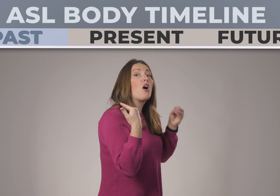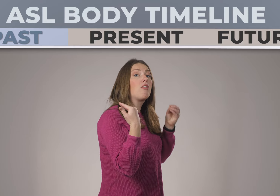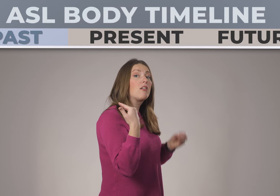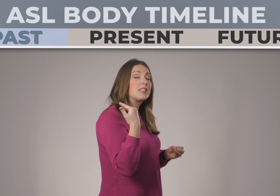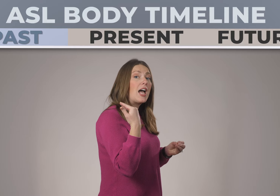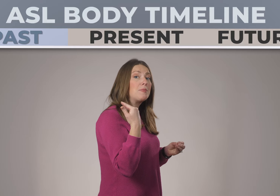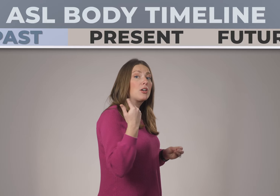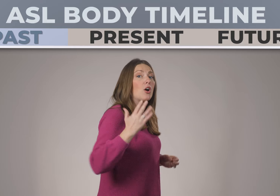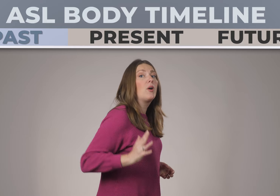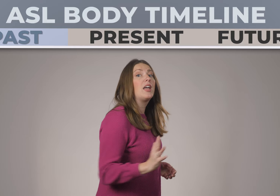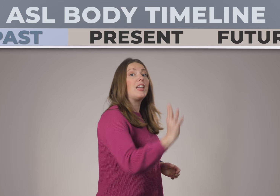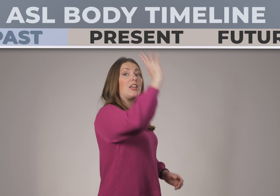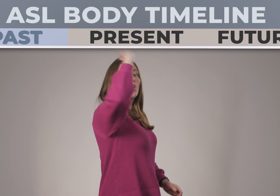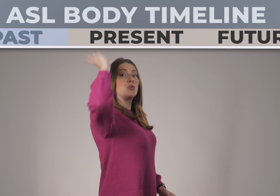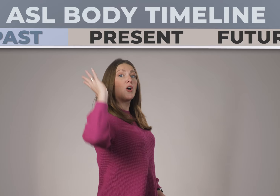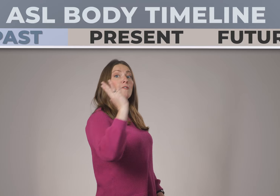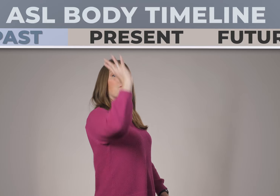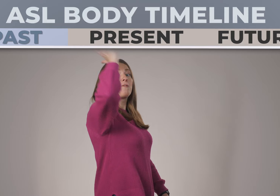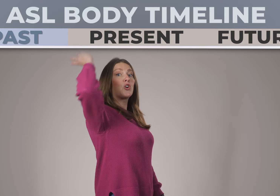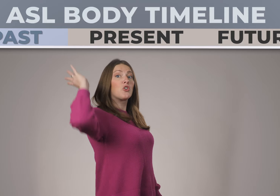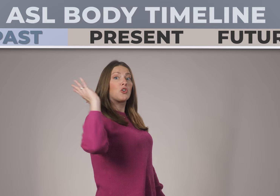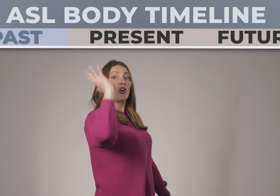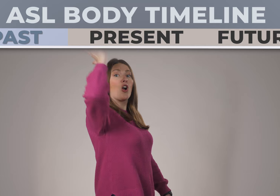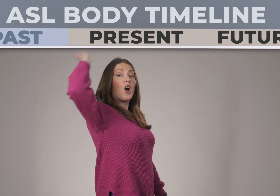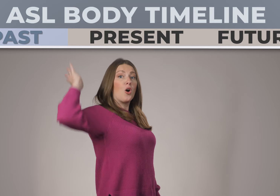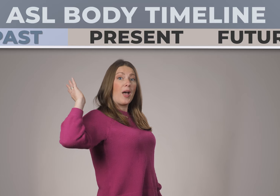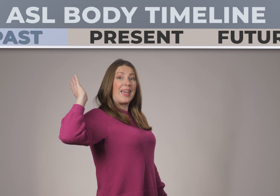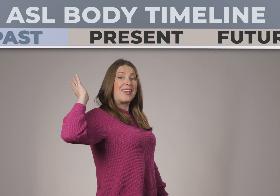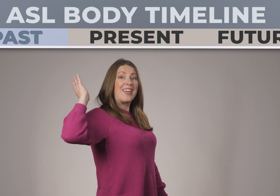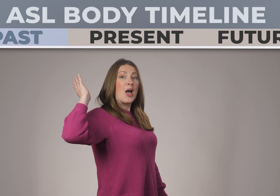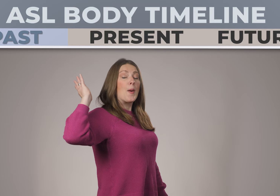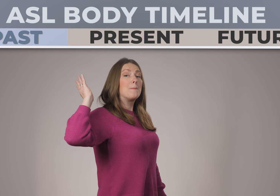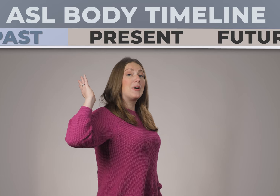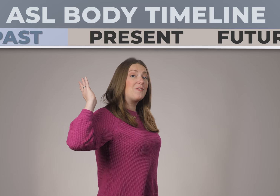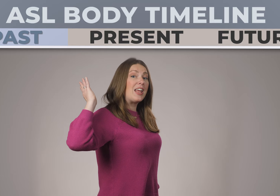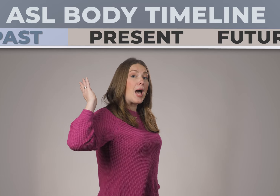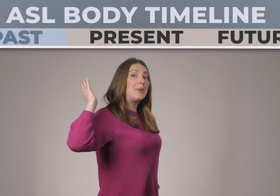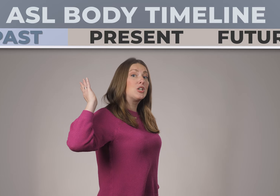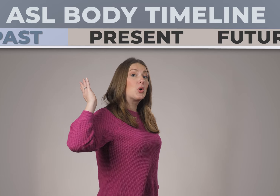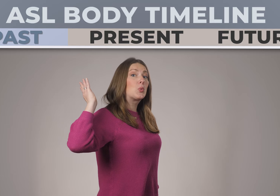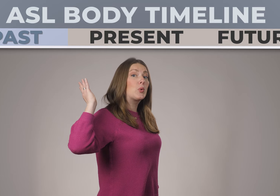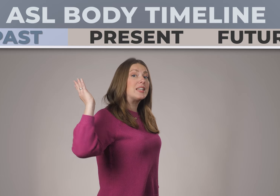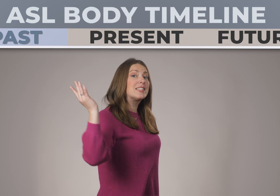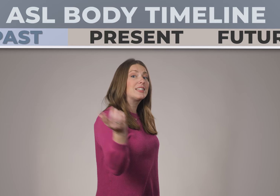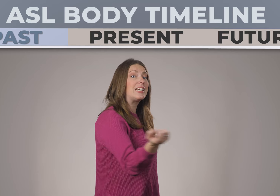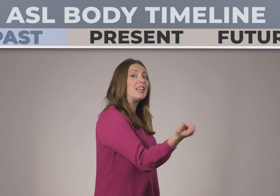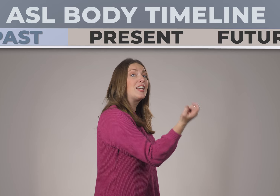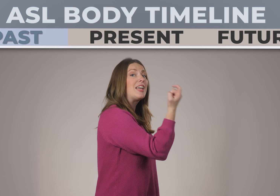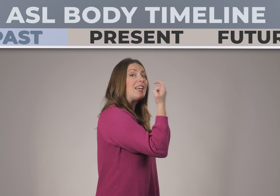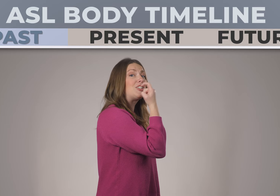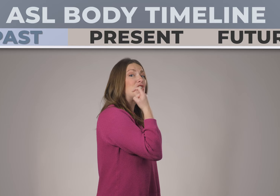long time ago, it goes further away. But if it happened recently, it's